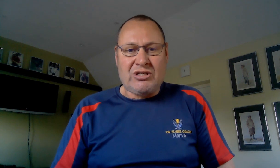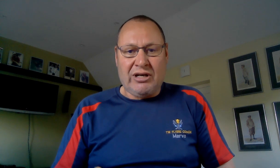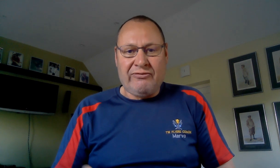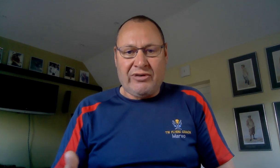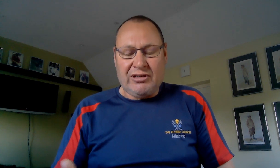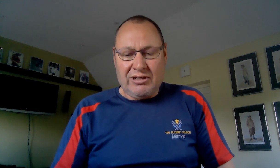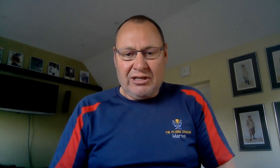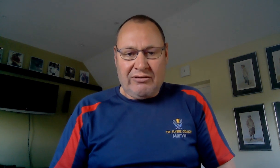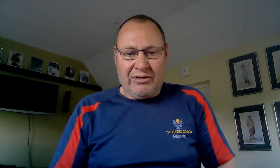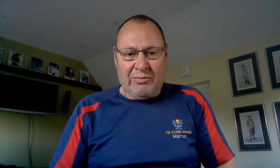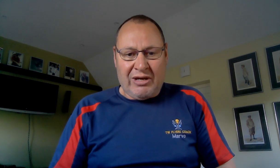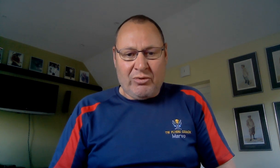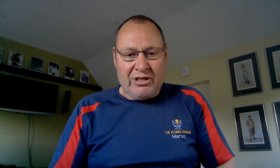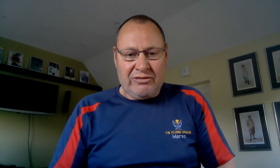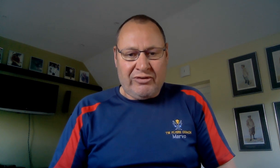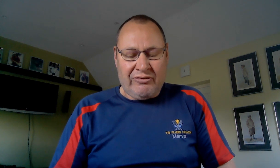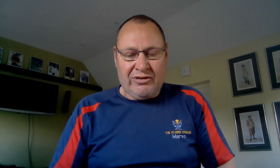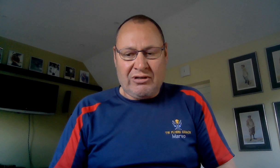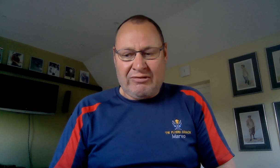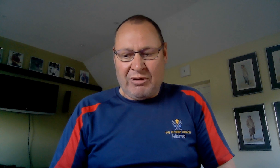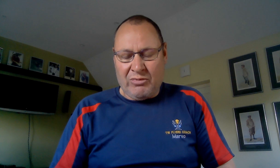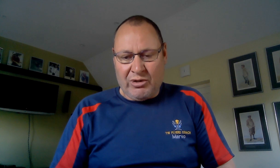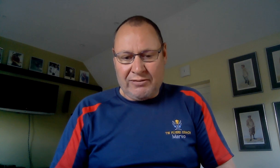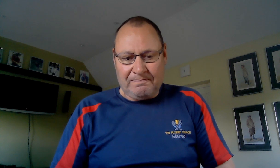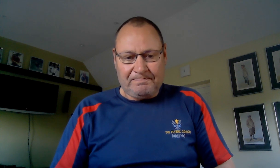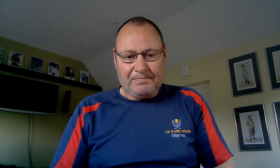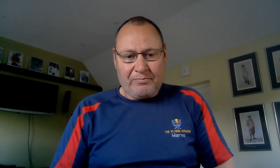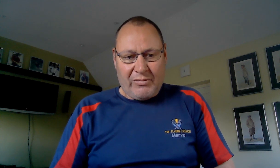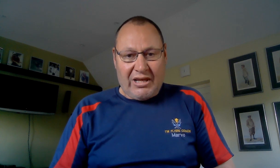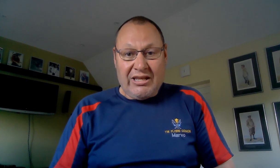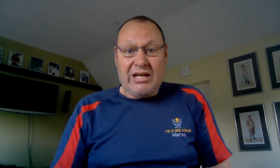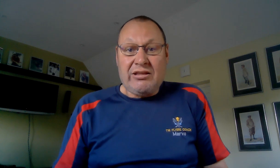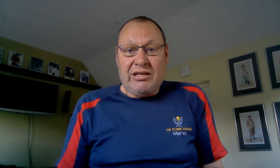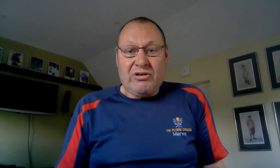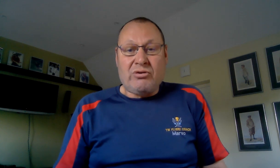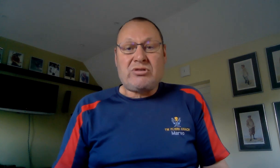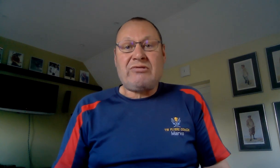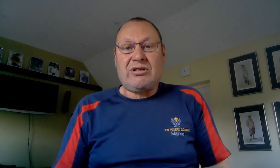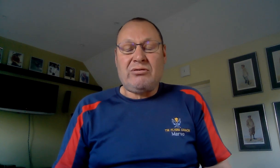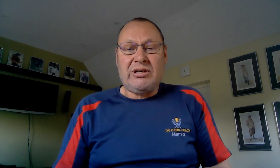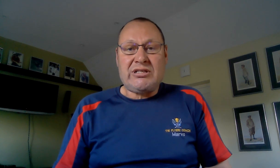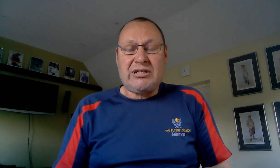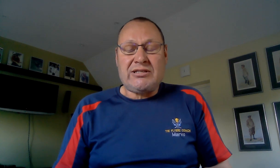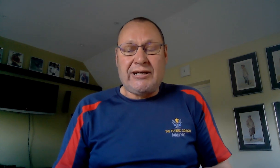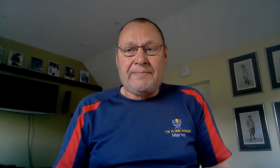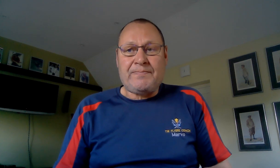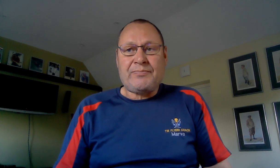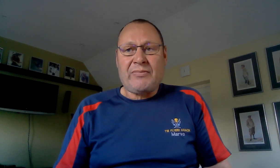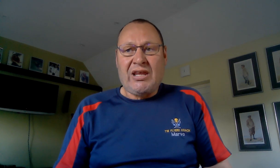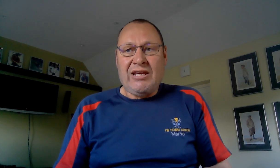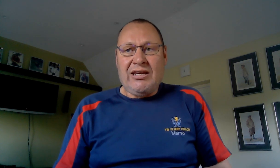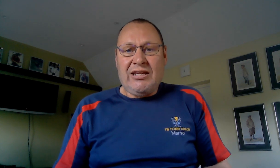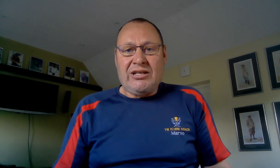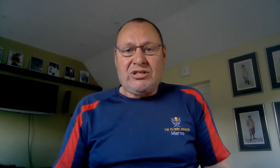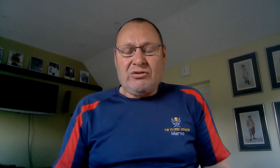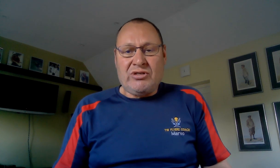sign for the main words if you can remember one. The other thing, of course, to recall is that that children aren't